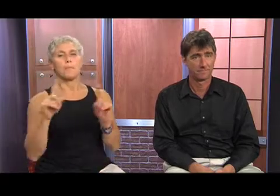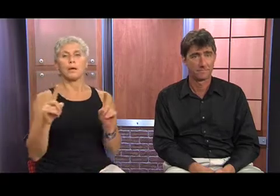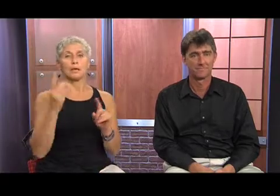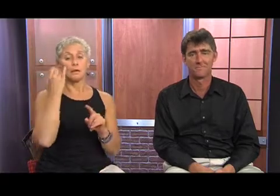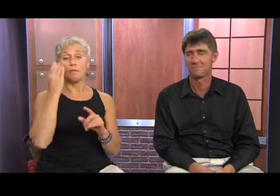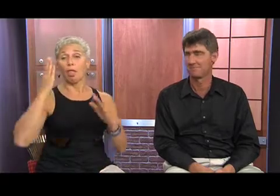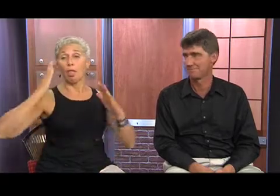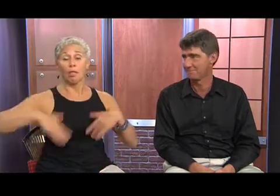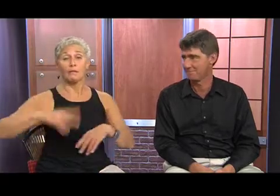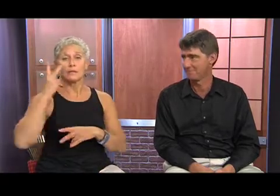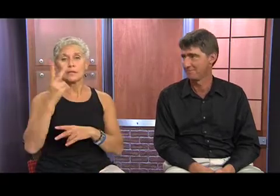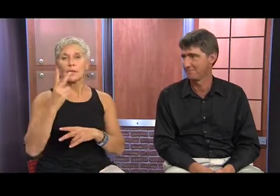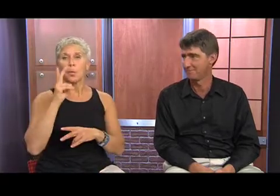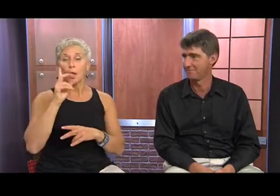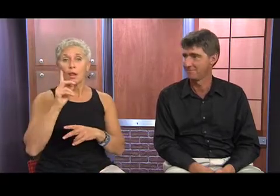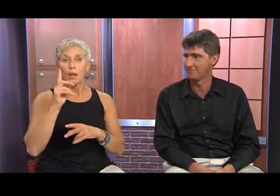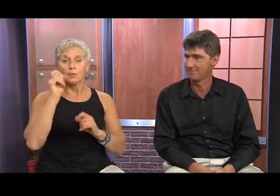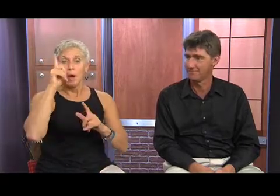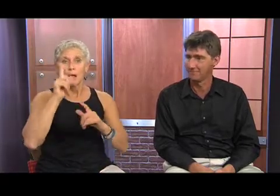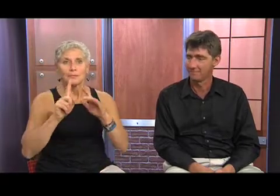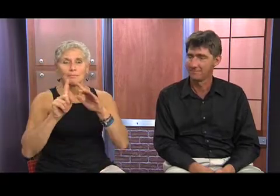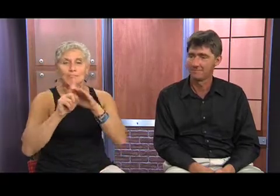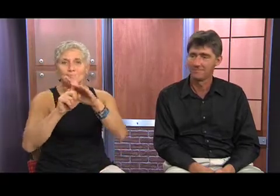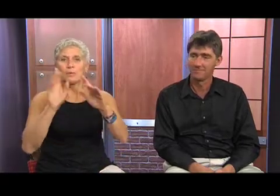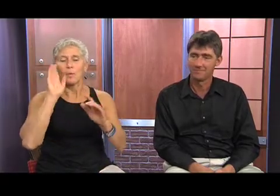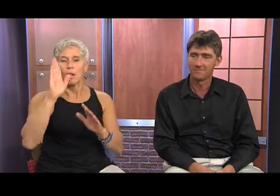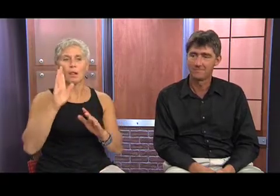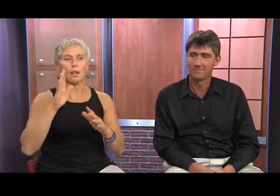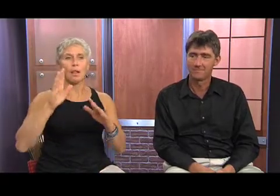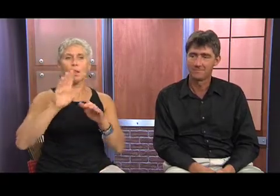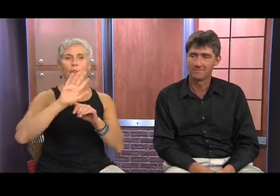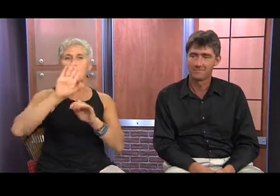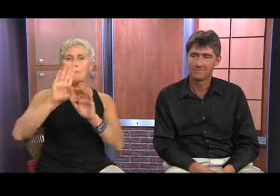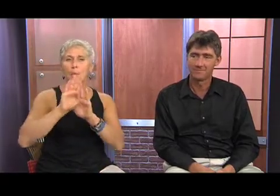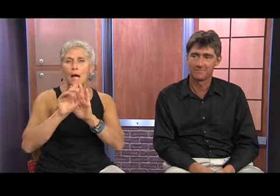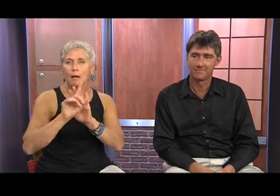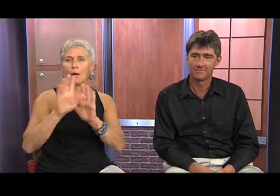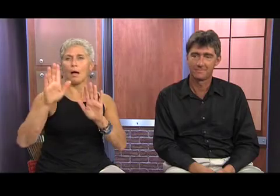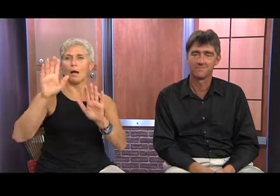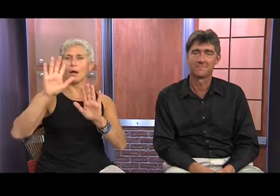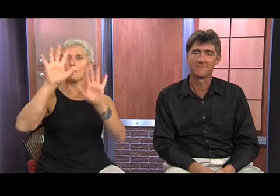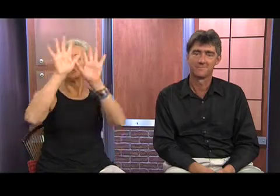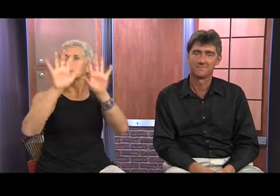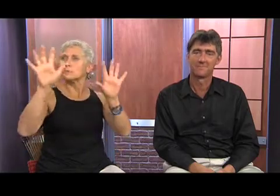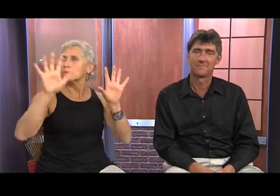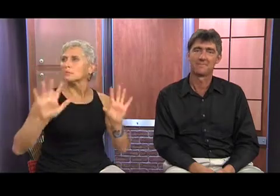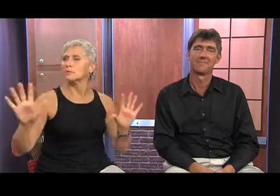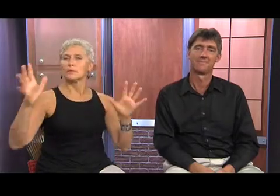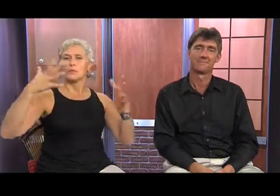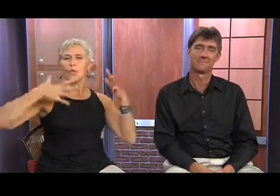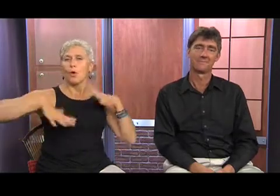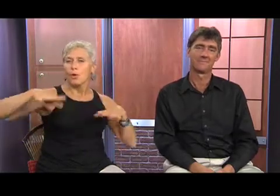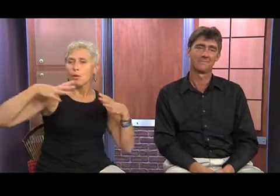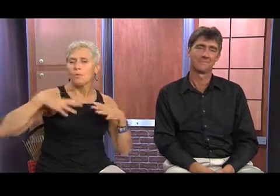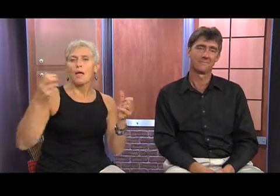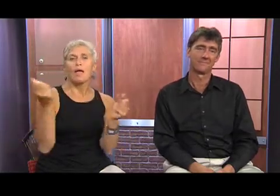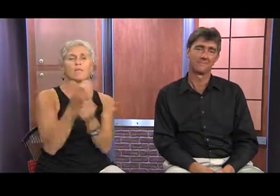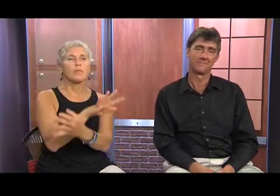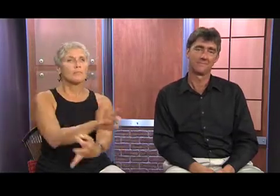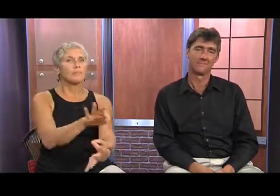the backdrop, the costumes, it is all just perfect. You know, it was designed by the same